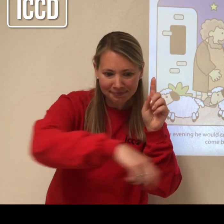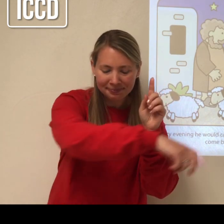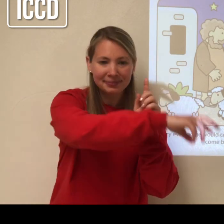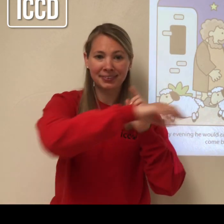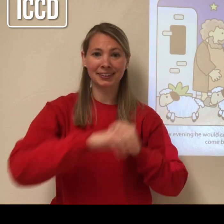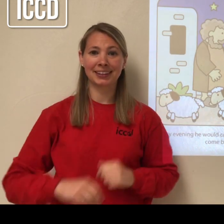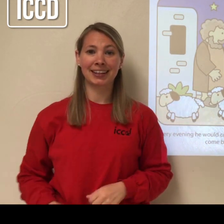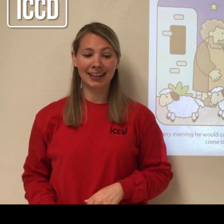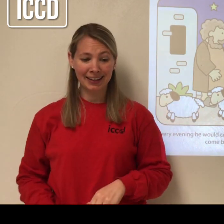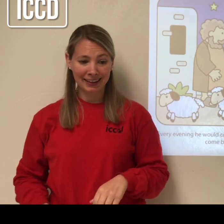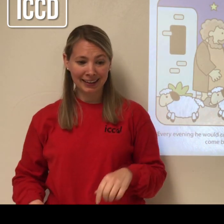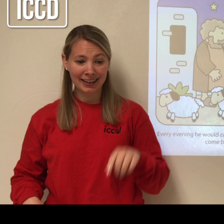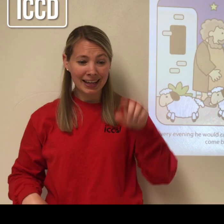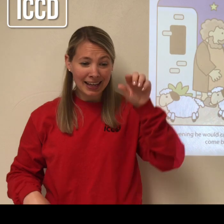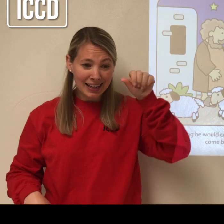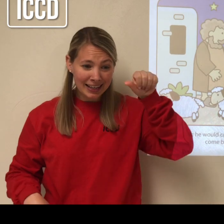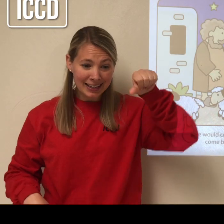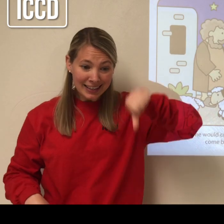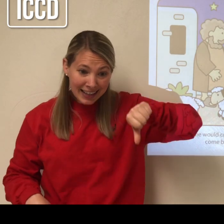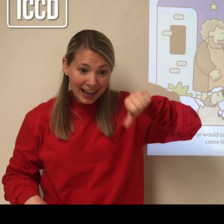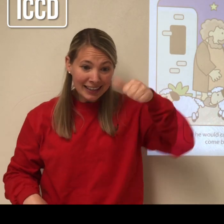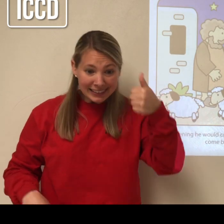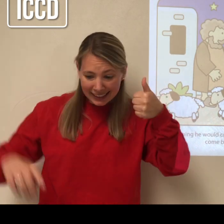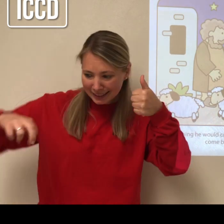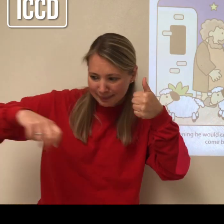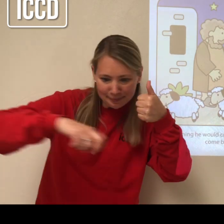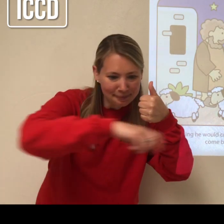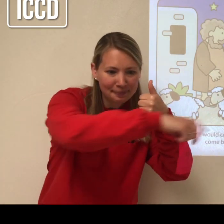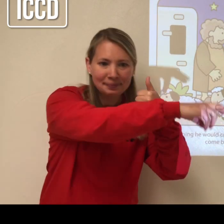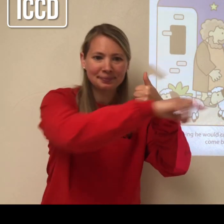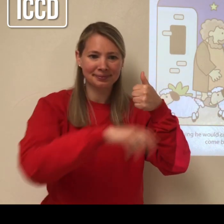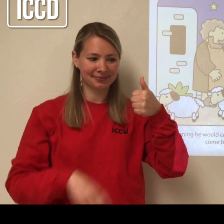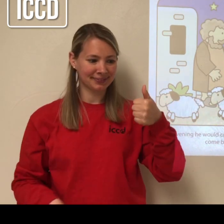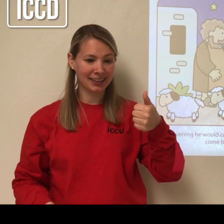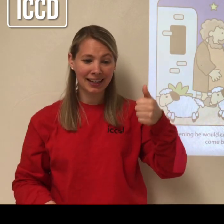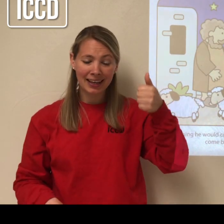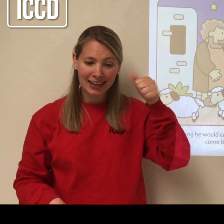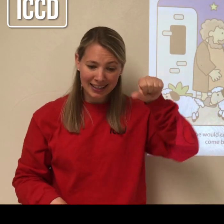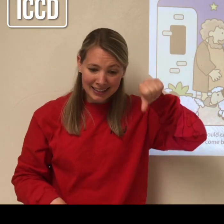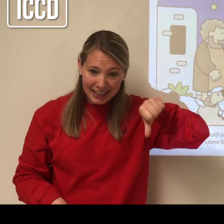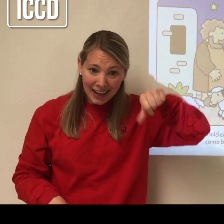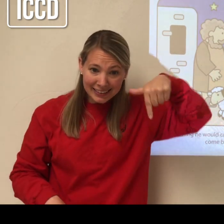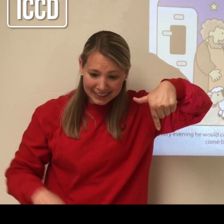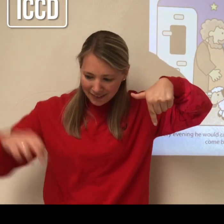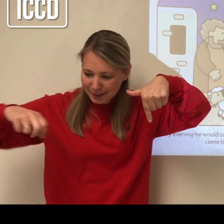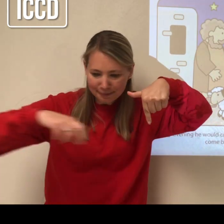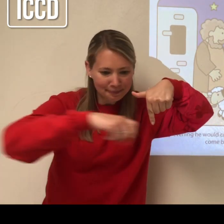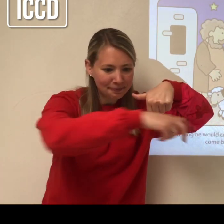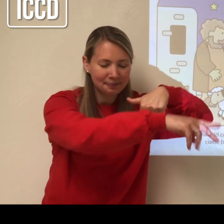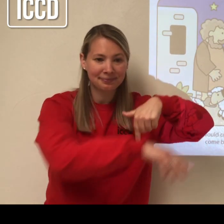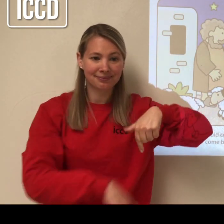Ninety-six, ninety-seven, ninety-eight,